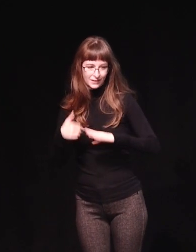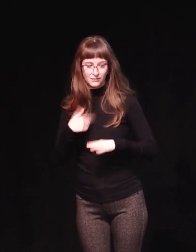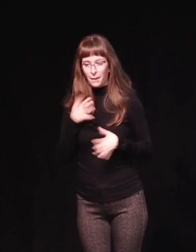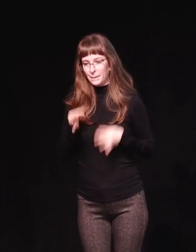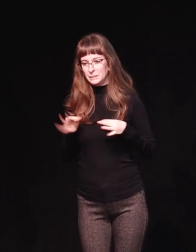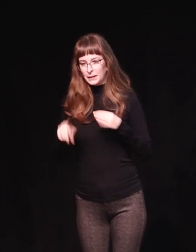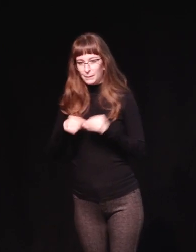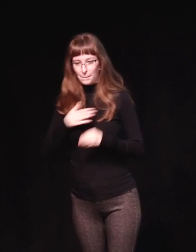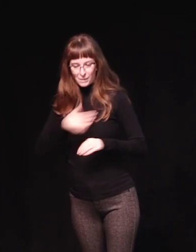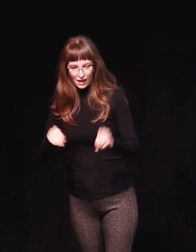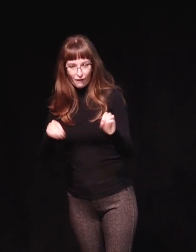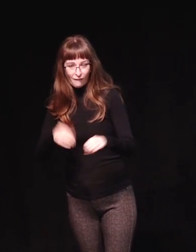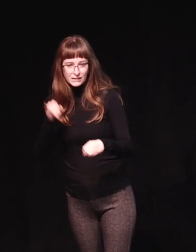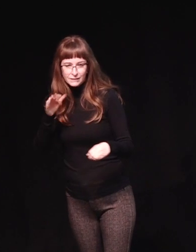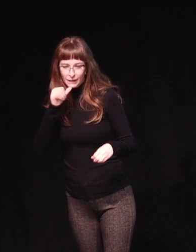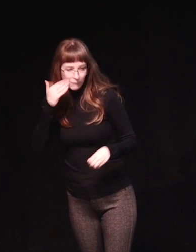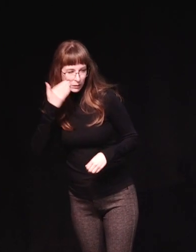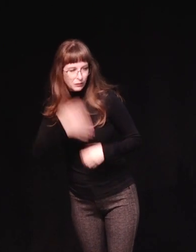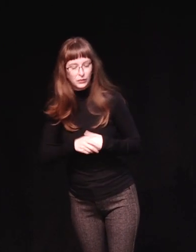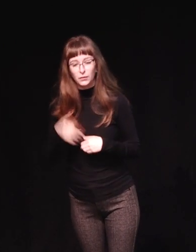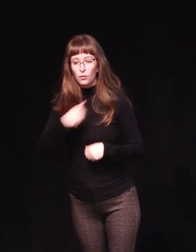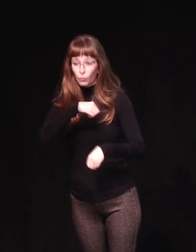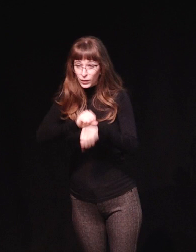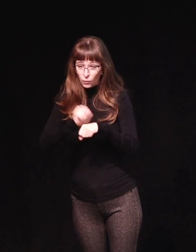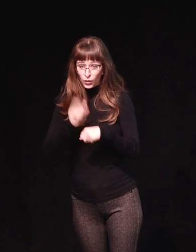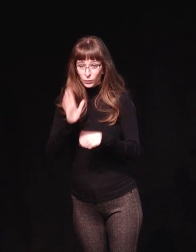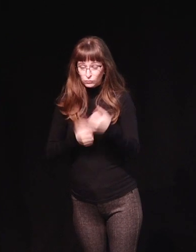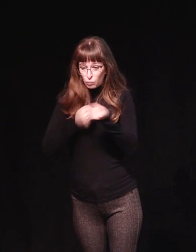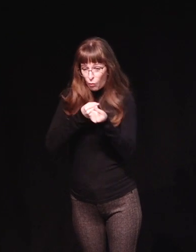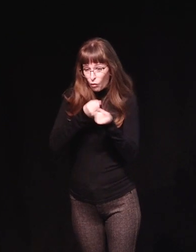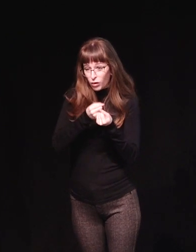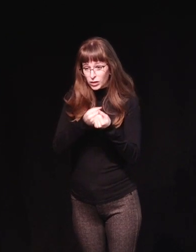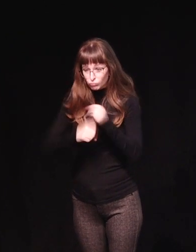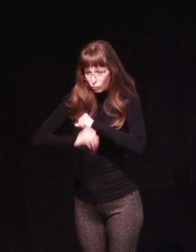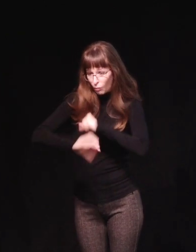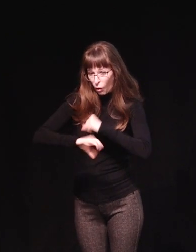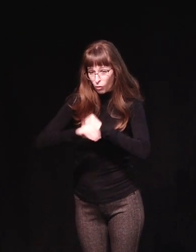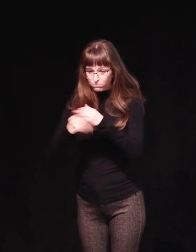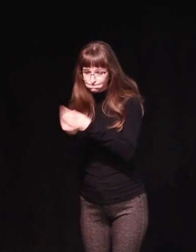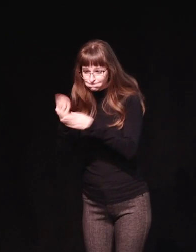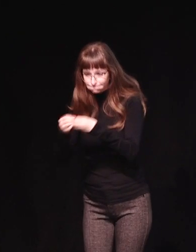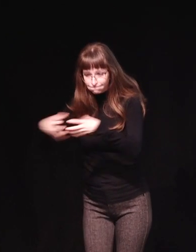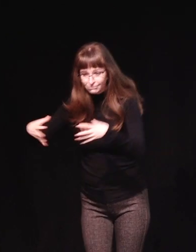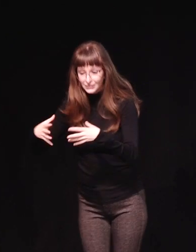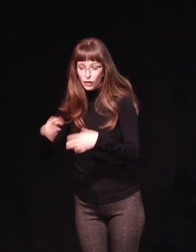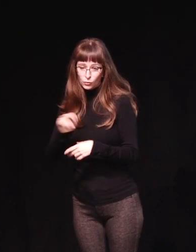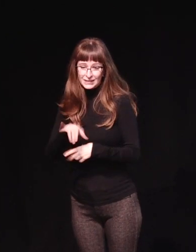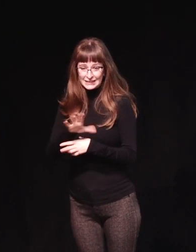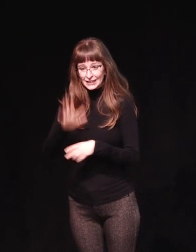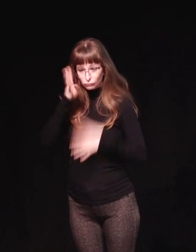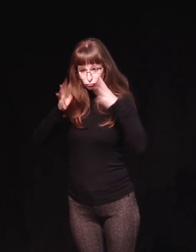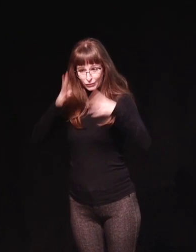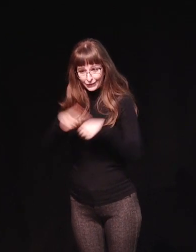Entertainment. For those of you who might not be familiar with us, we work to support, promote, and grow New York City's creative sectors. Film, television,